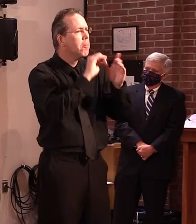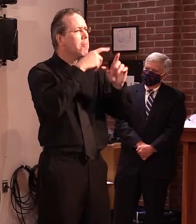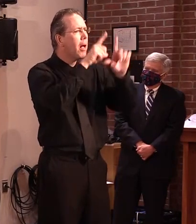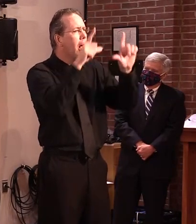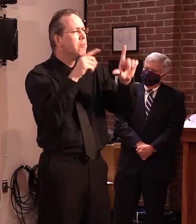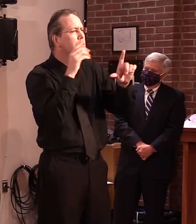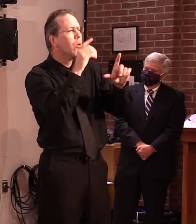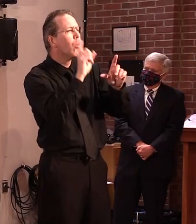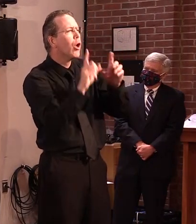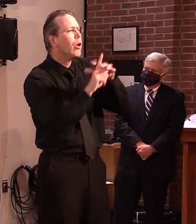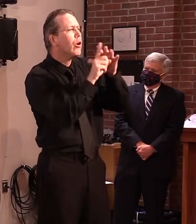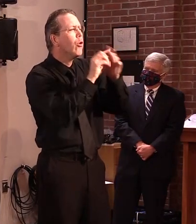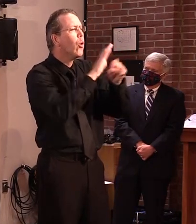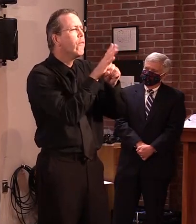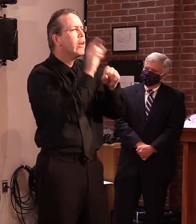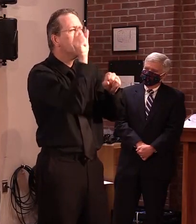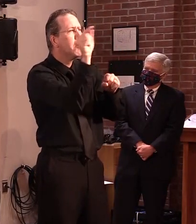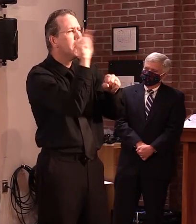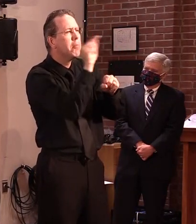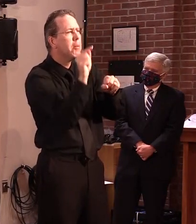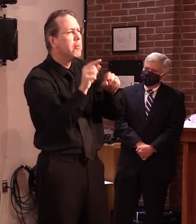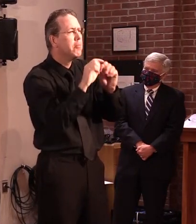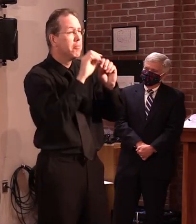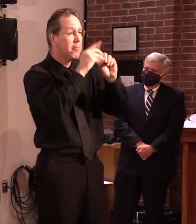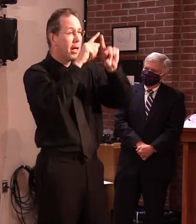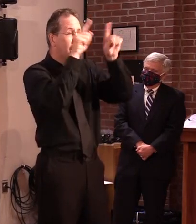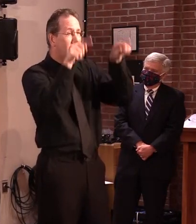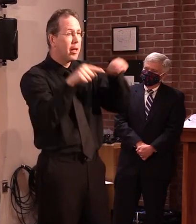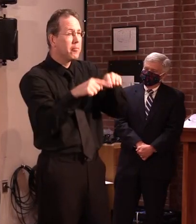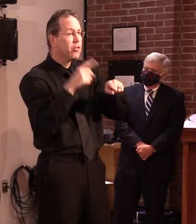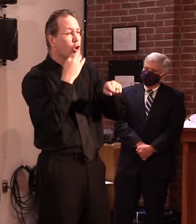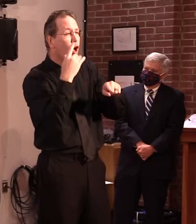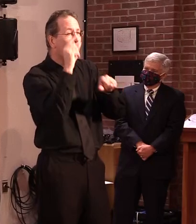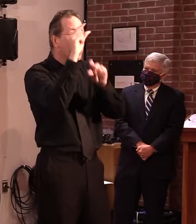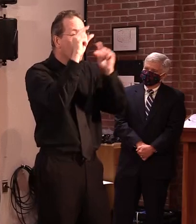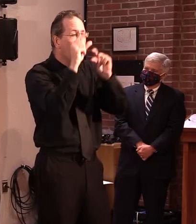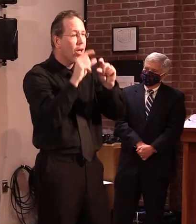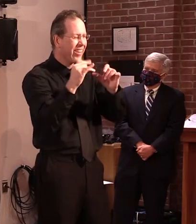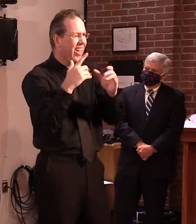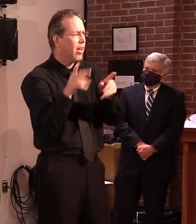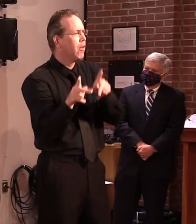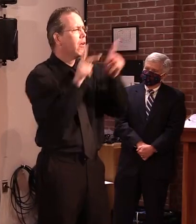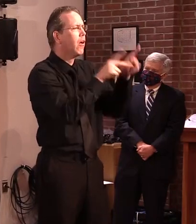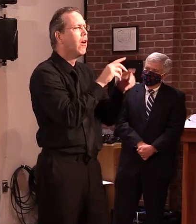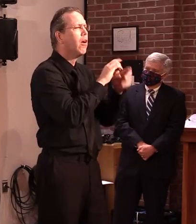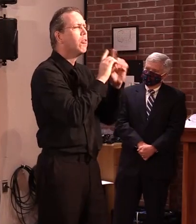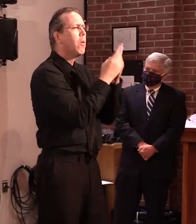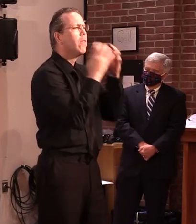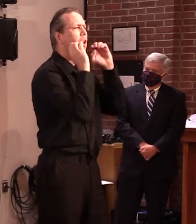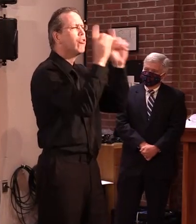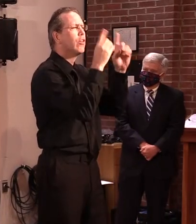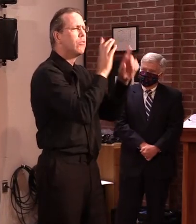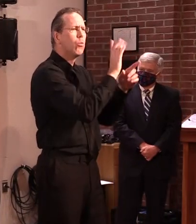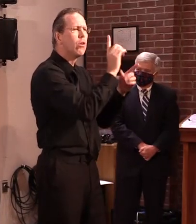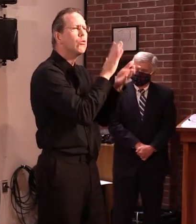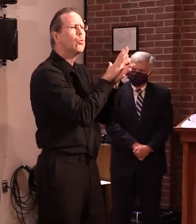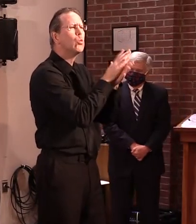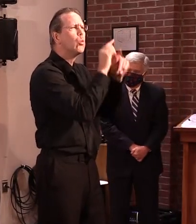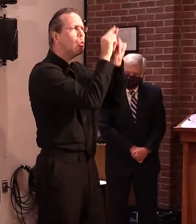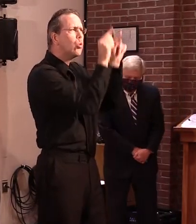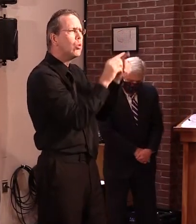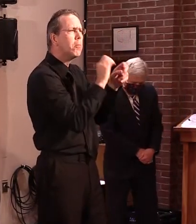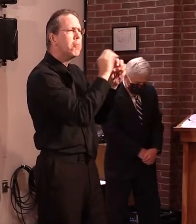Yeah, we've, you know, schools just opened, obviously. We've created a reporting map in cooperation with Department of